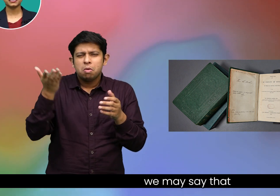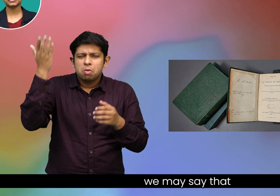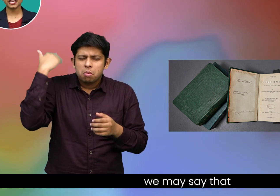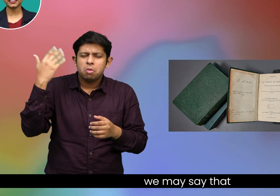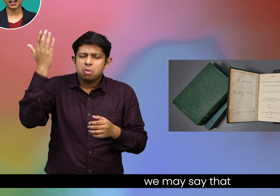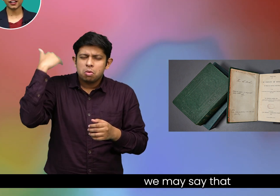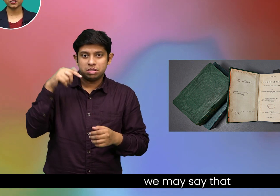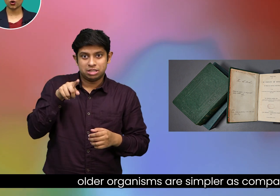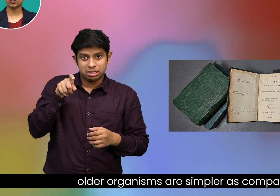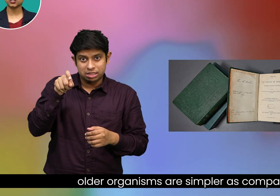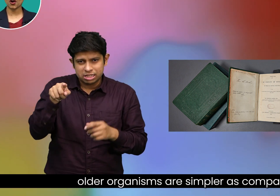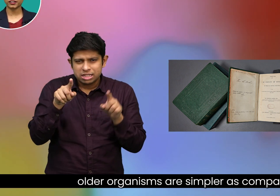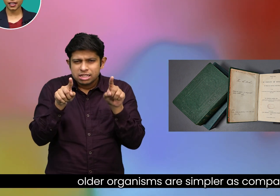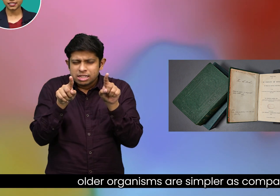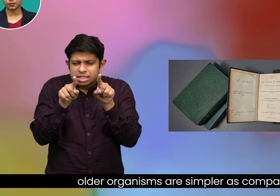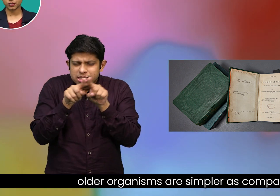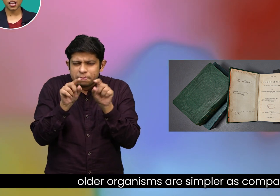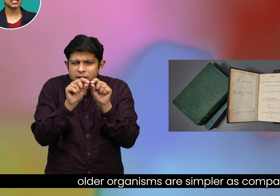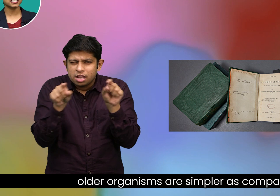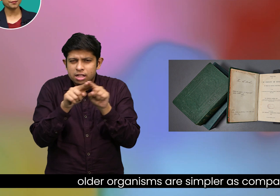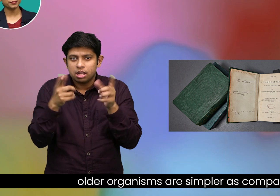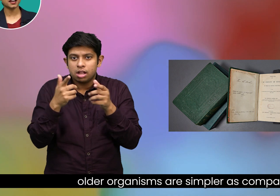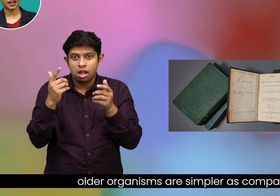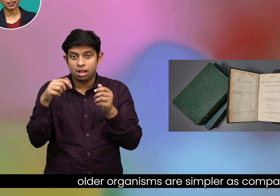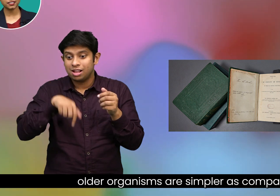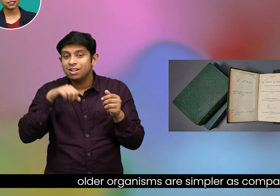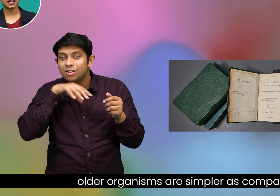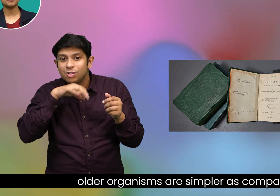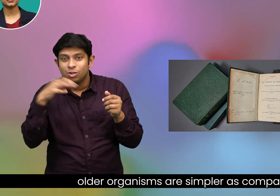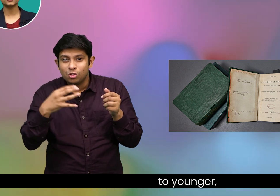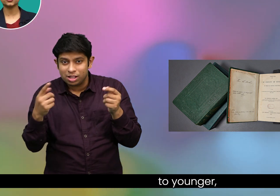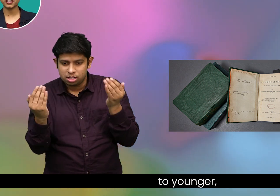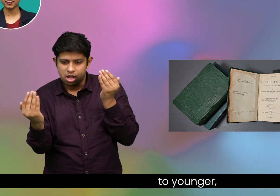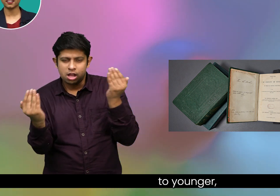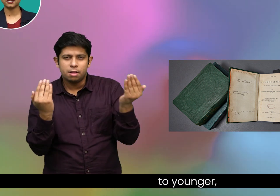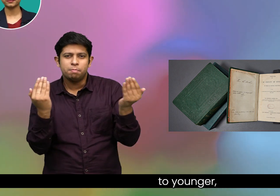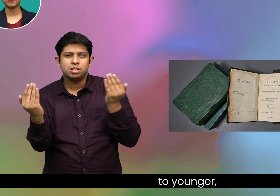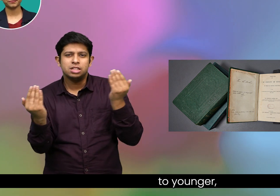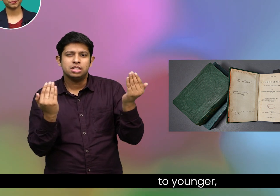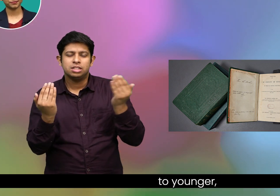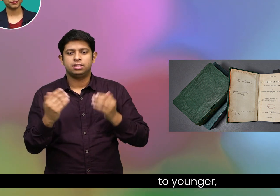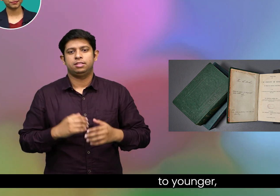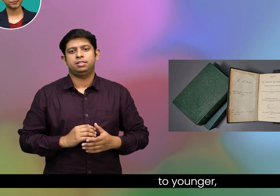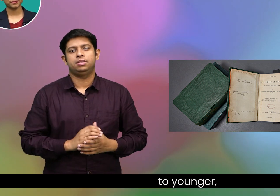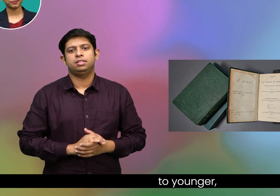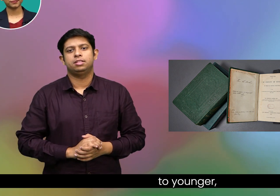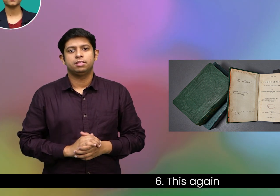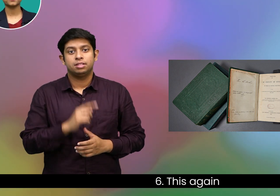we may say that older organisms are simpler as compared to younger.